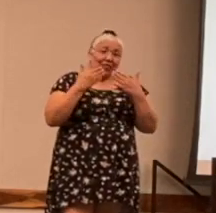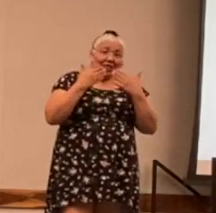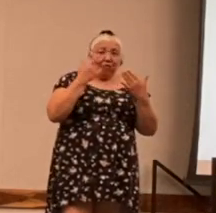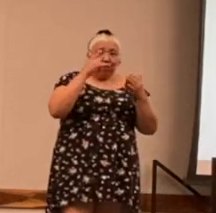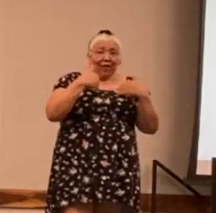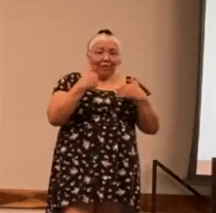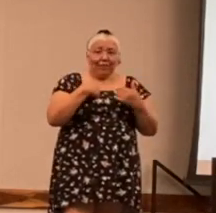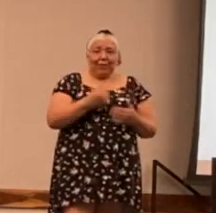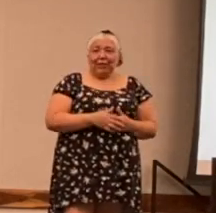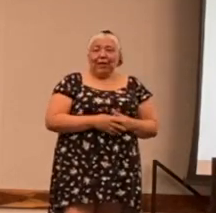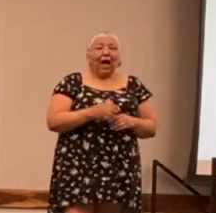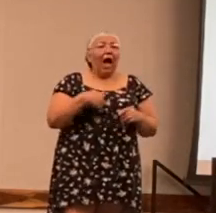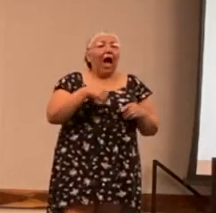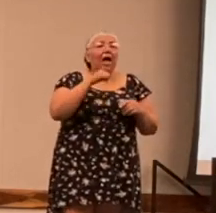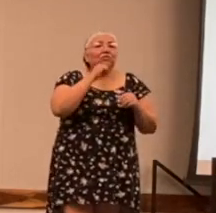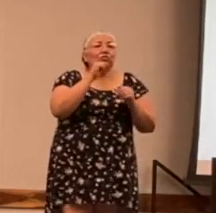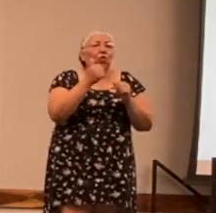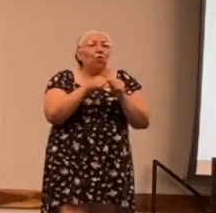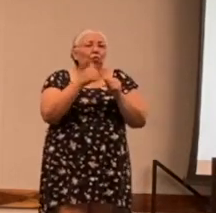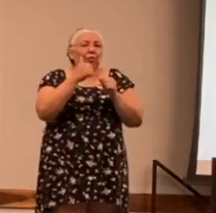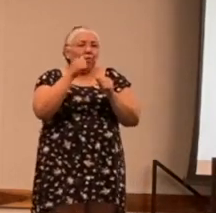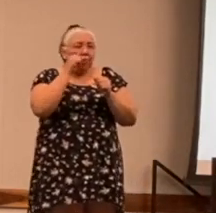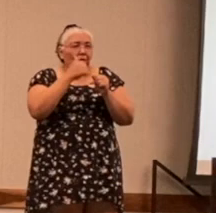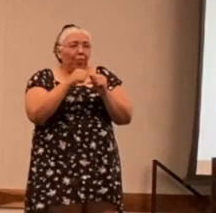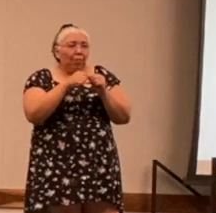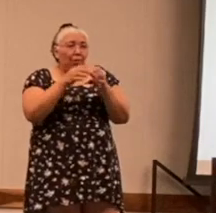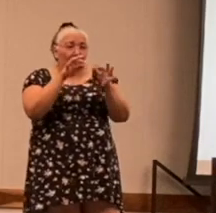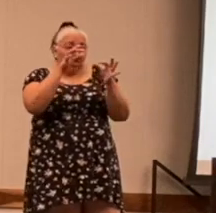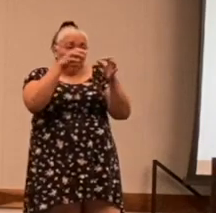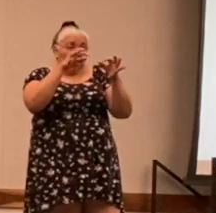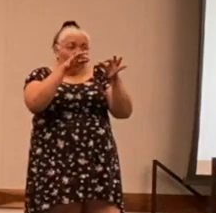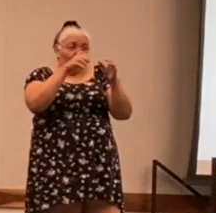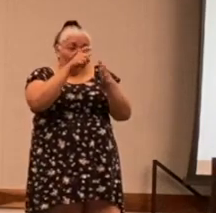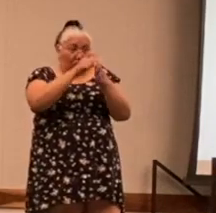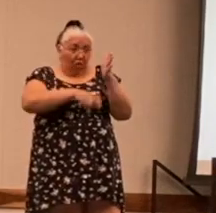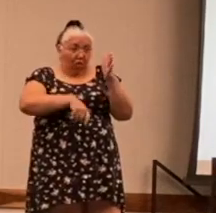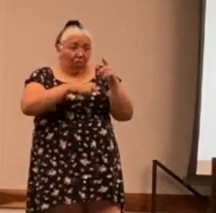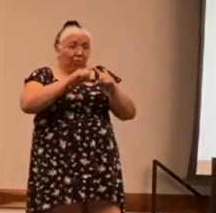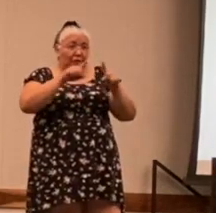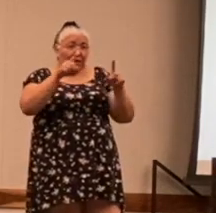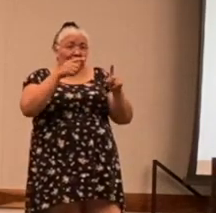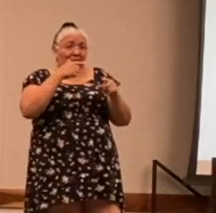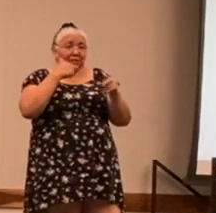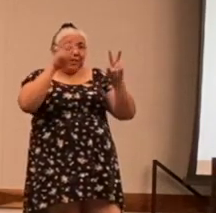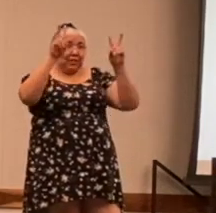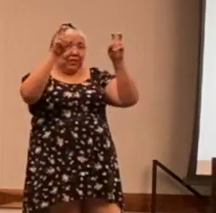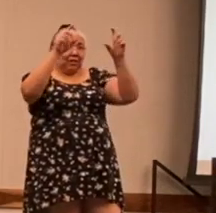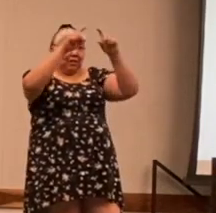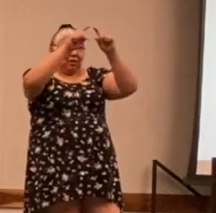me. Right? But I don't remember what the article said, but I remember the headline. And the headline says,